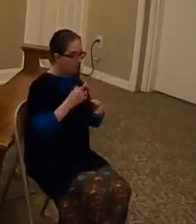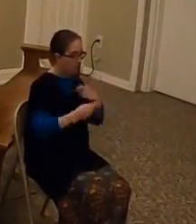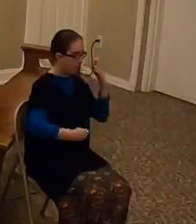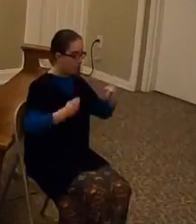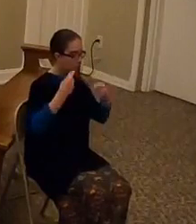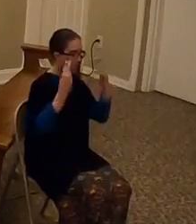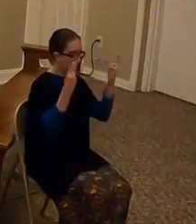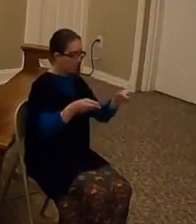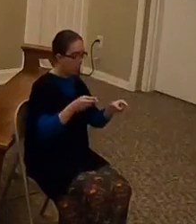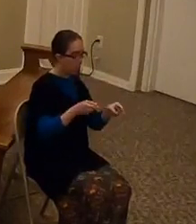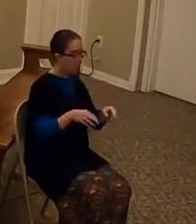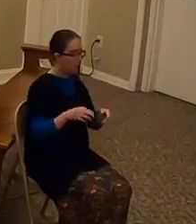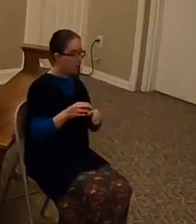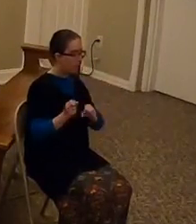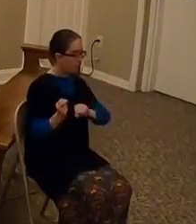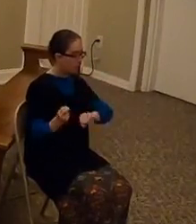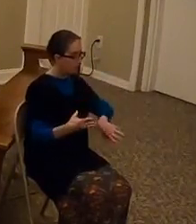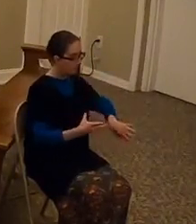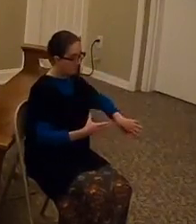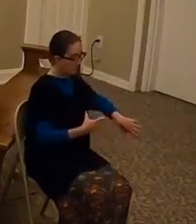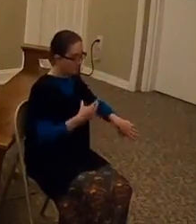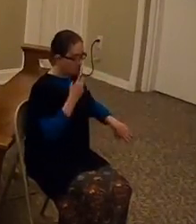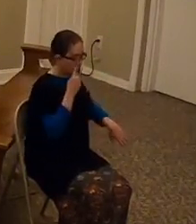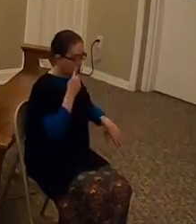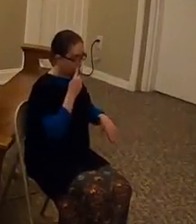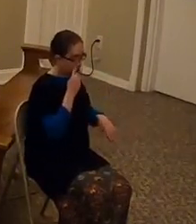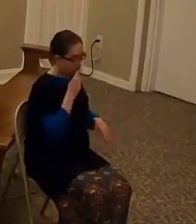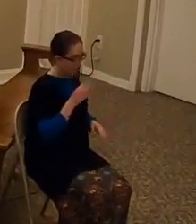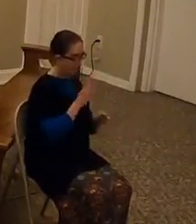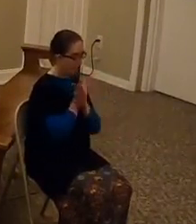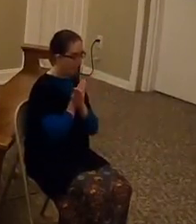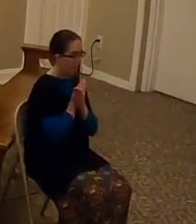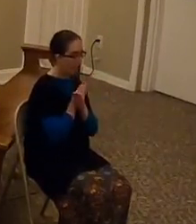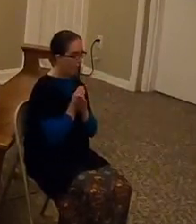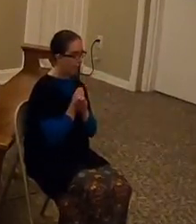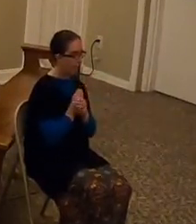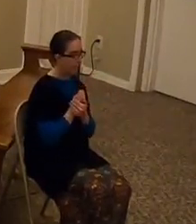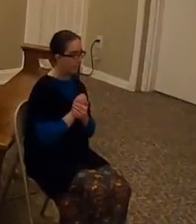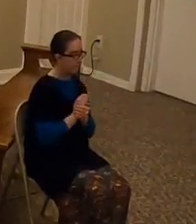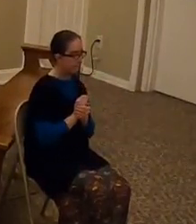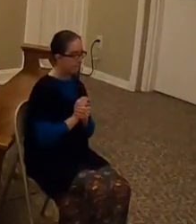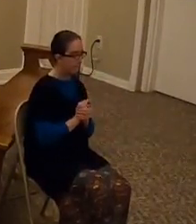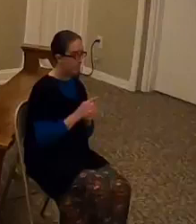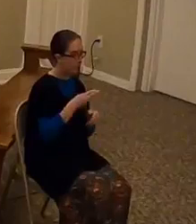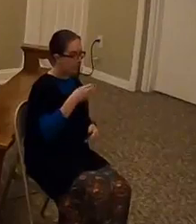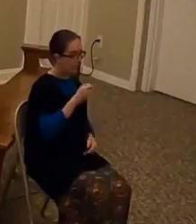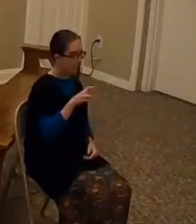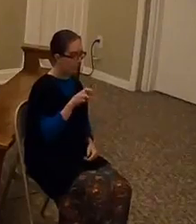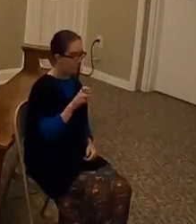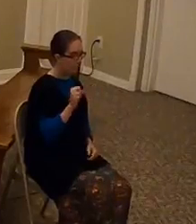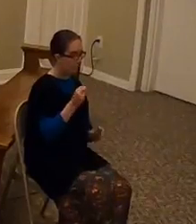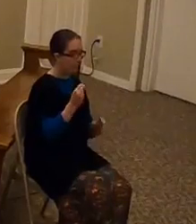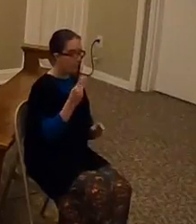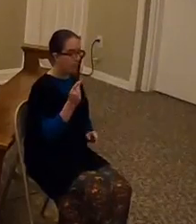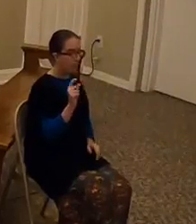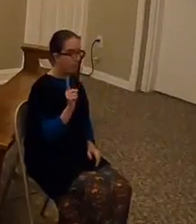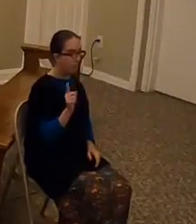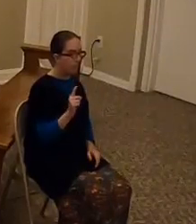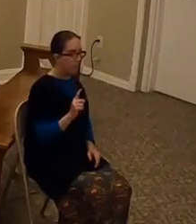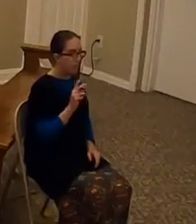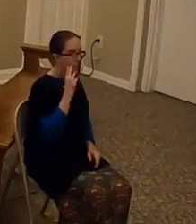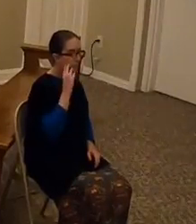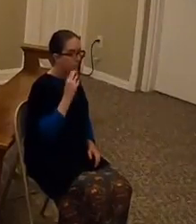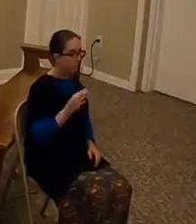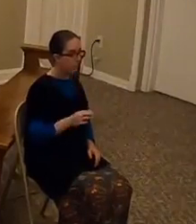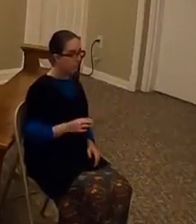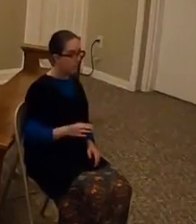revival to happen, we have to forsake those things that hinder us, our lustful, sinful nature, and to seek to stay in his presence. Hebrews 12:1. Wherefore, seeing we are